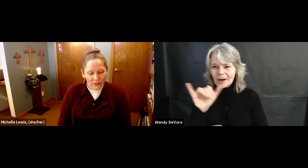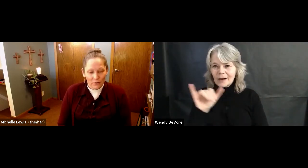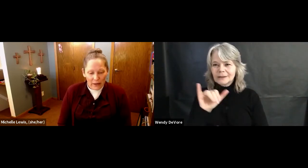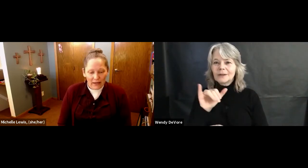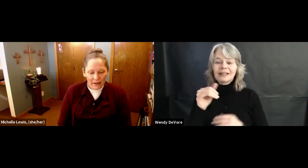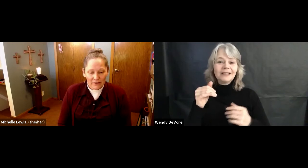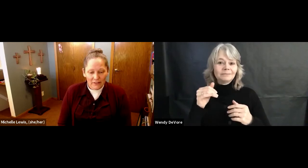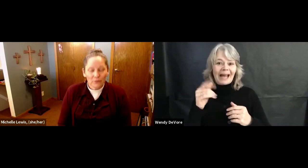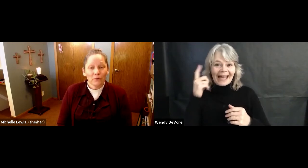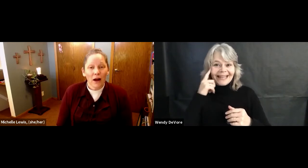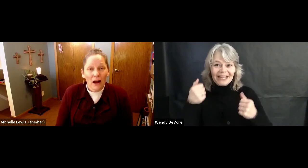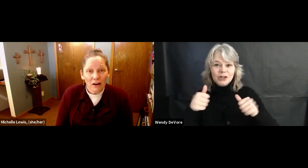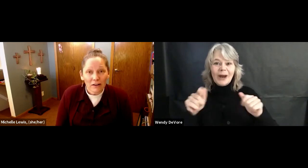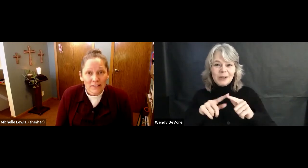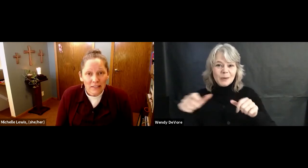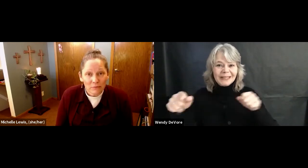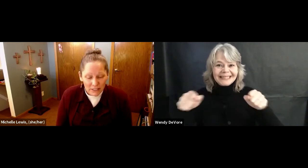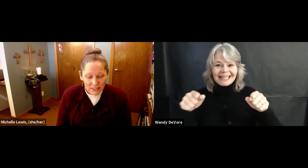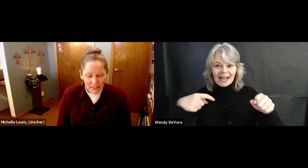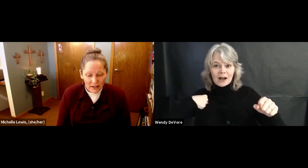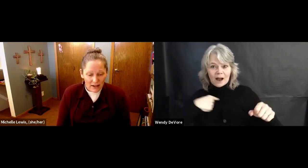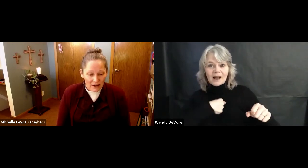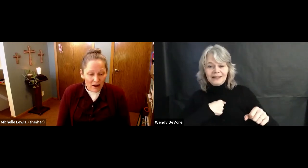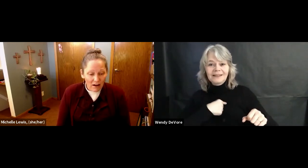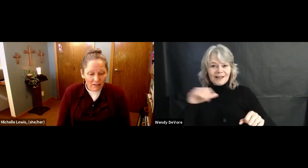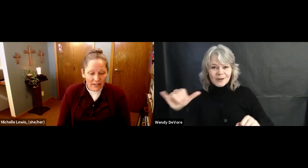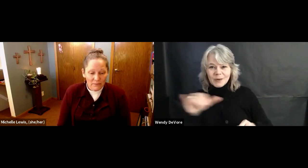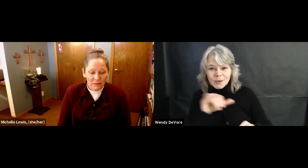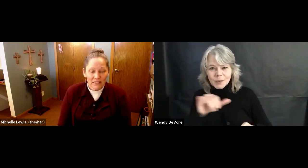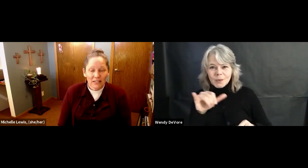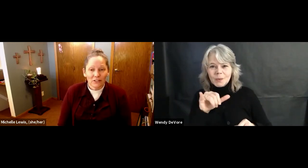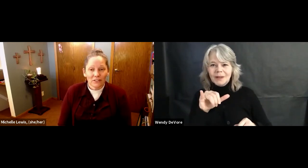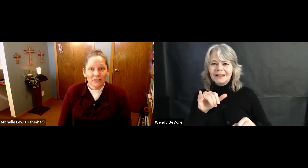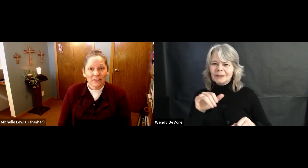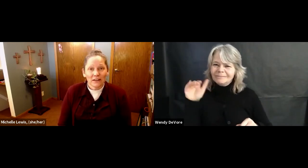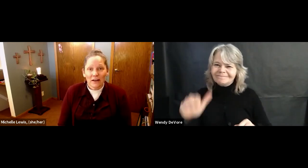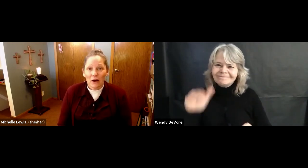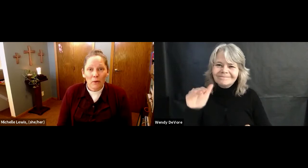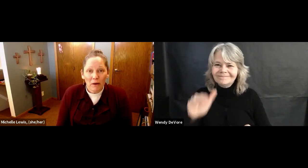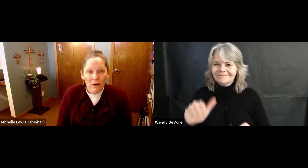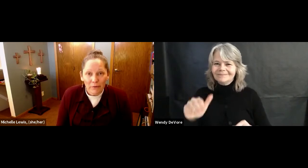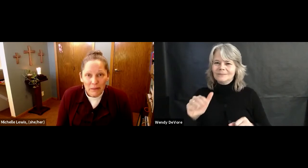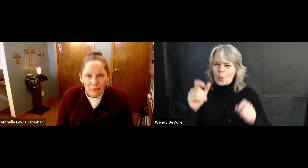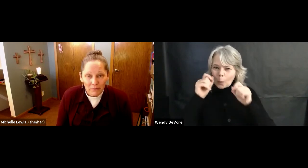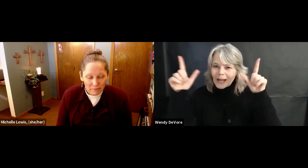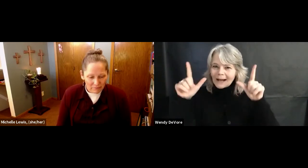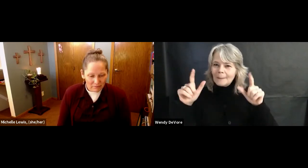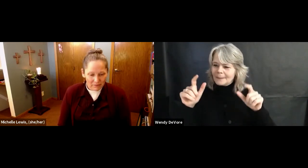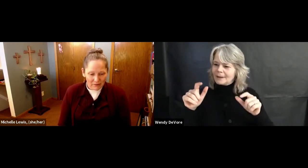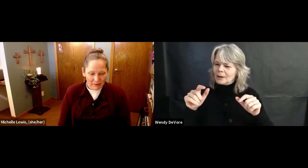us awake to our assumptions and our expectations about other